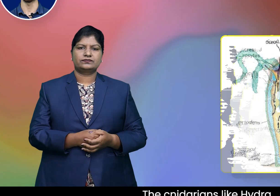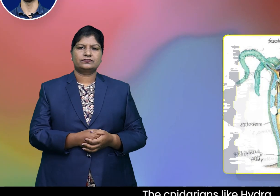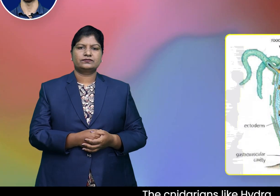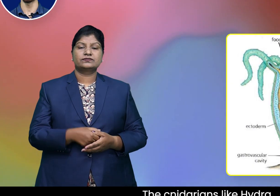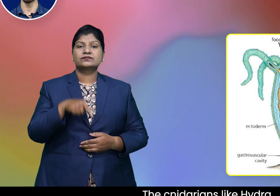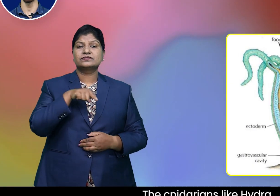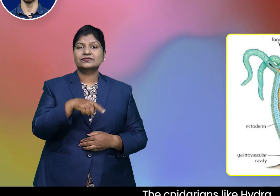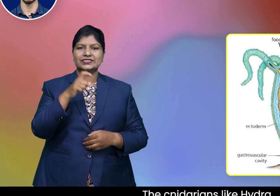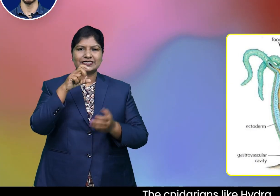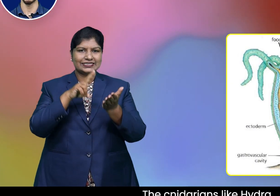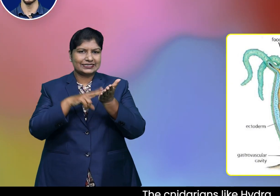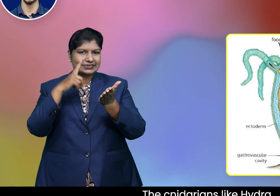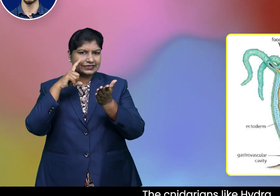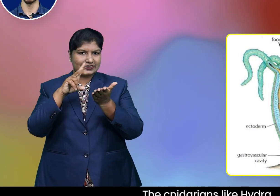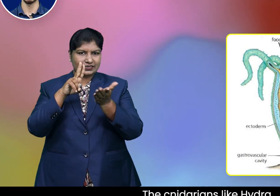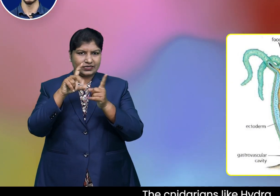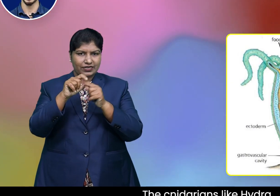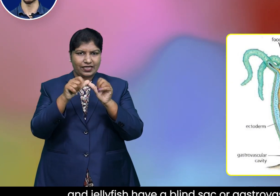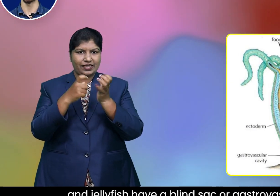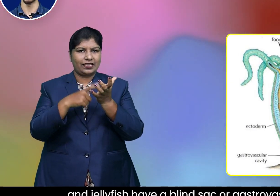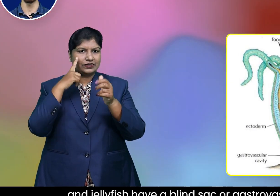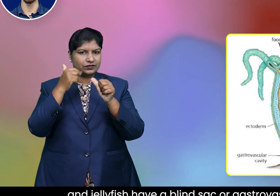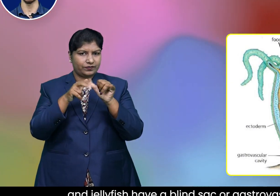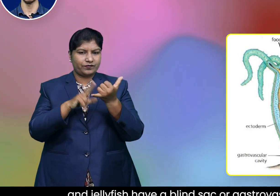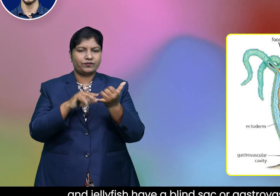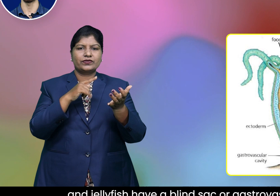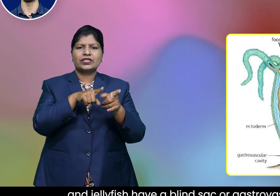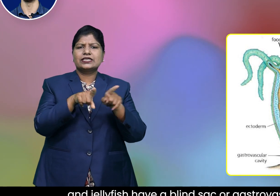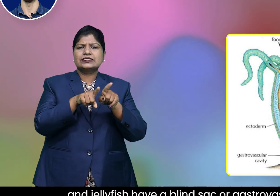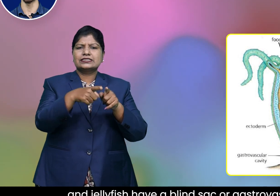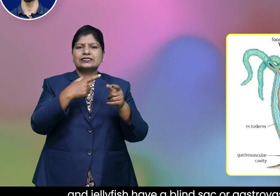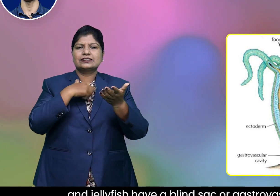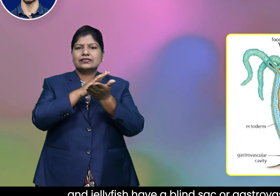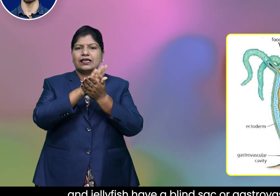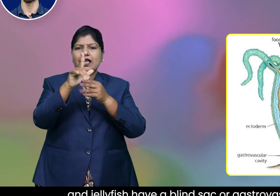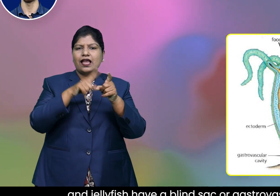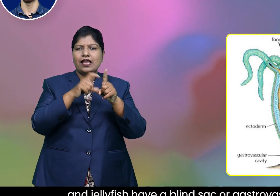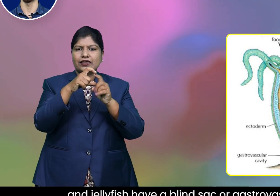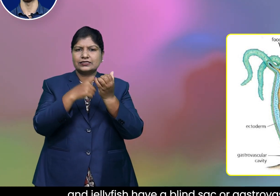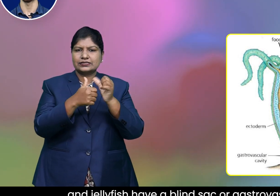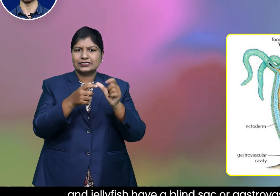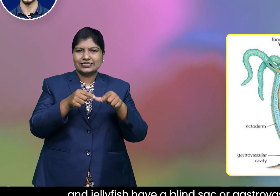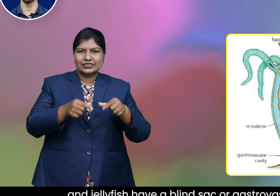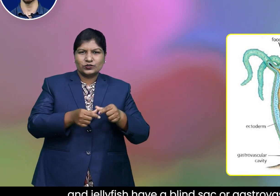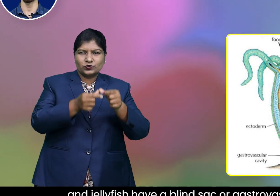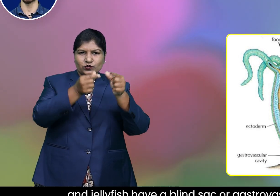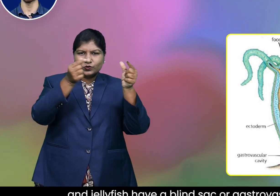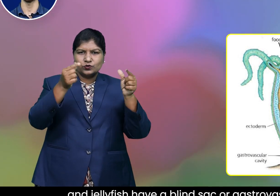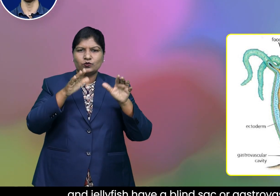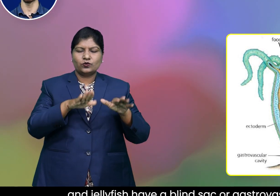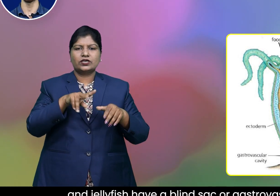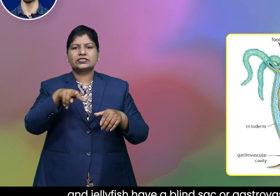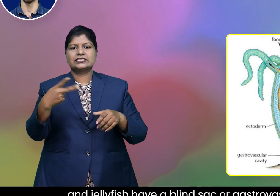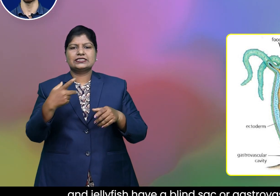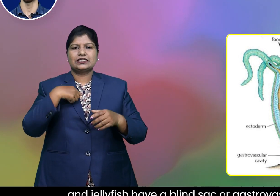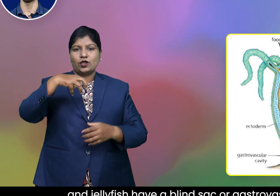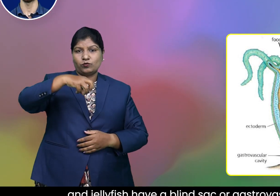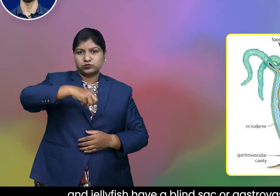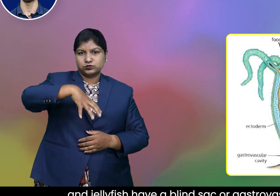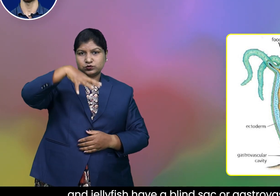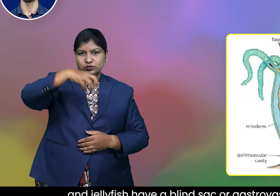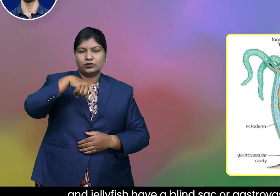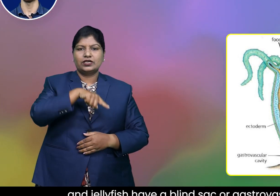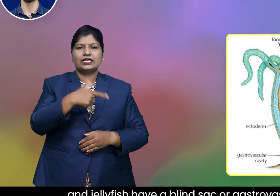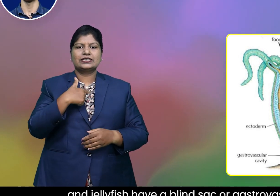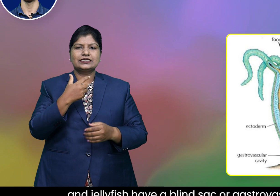The cnidarians like hydra and jellyfish have a blind sac or gastrovascular cavity,